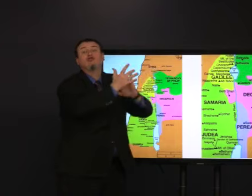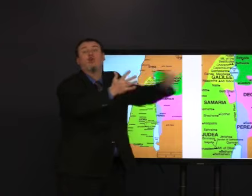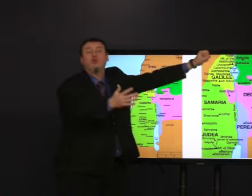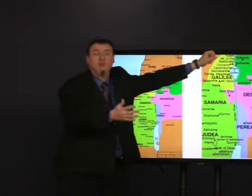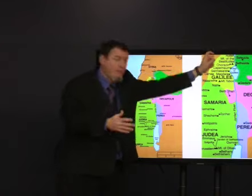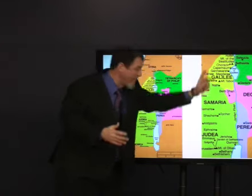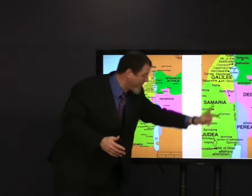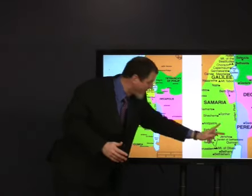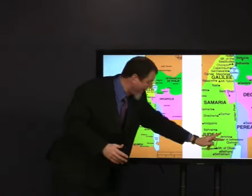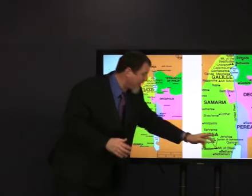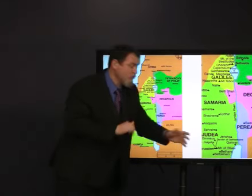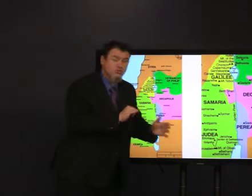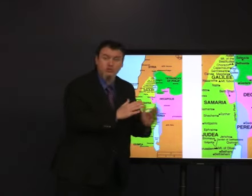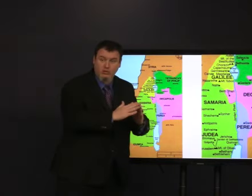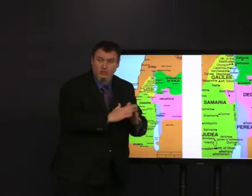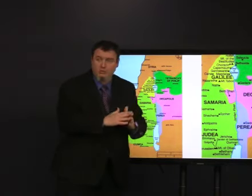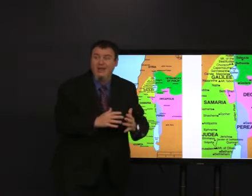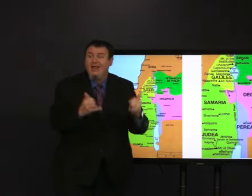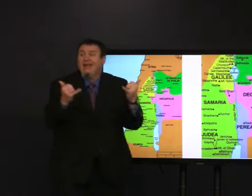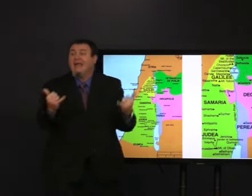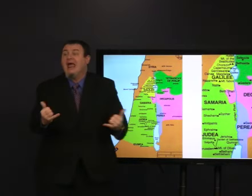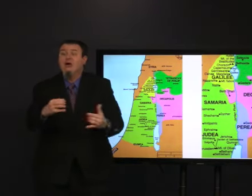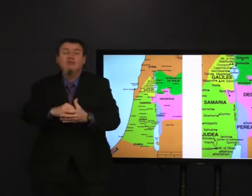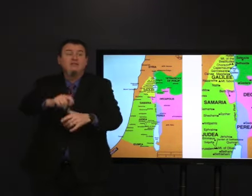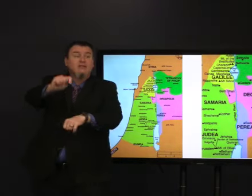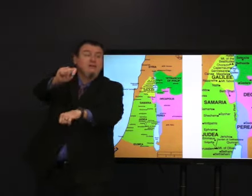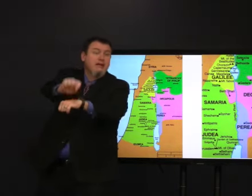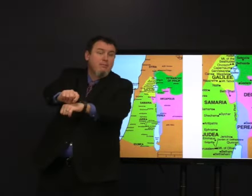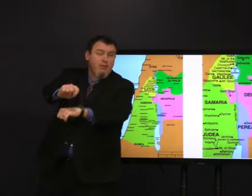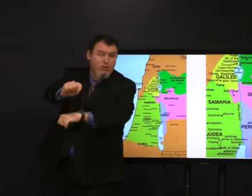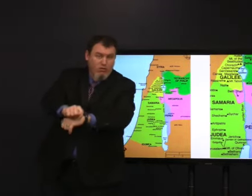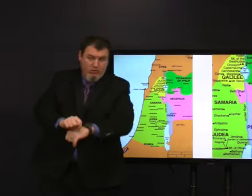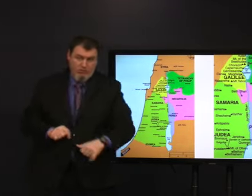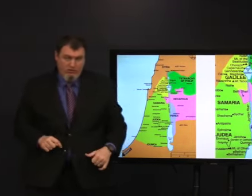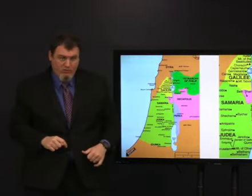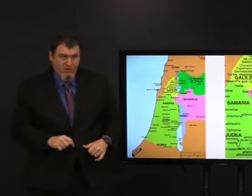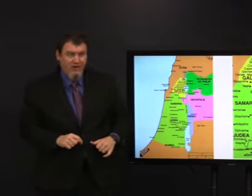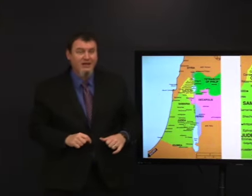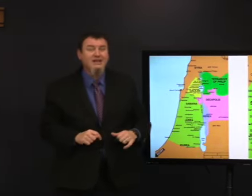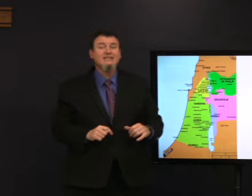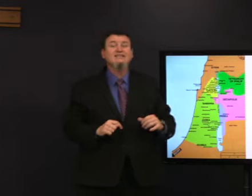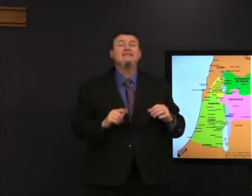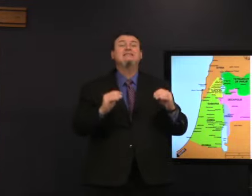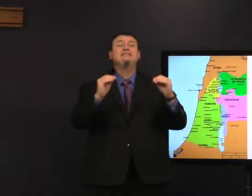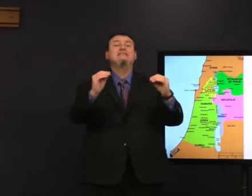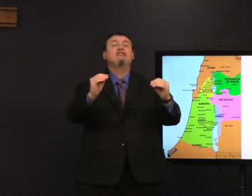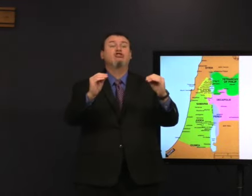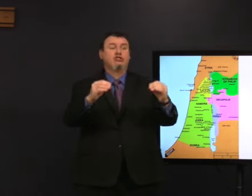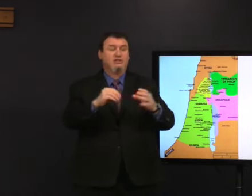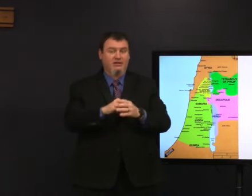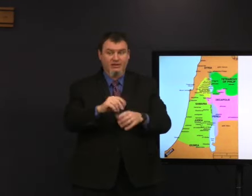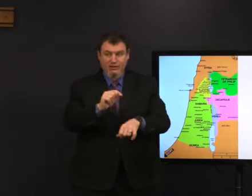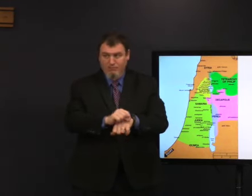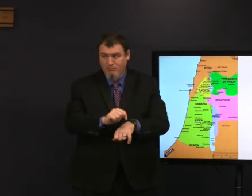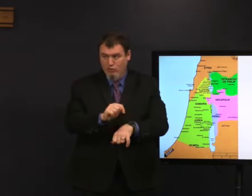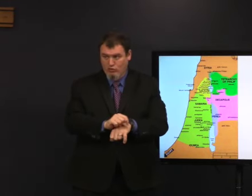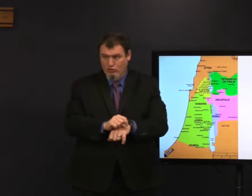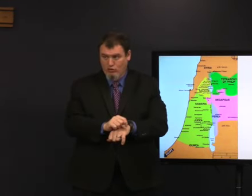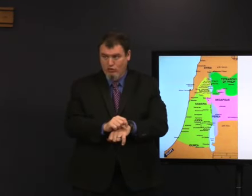And then he went back to Jerusalem, and now he is at the temple teaching in the